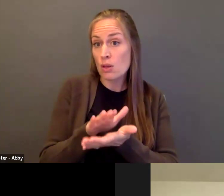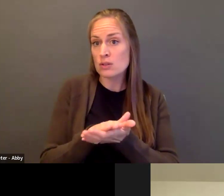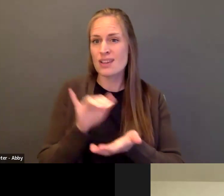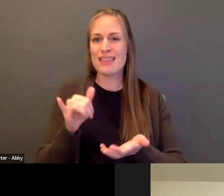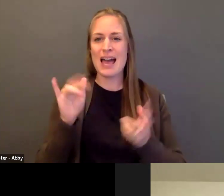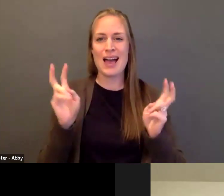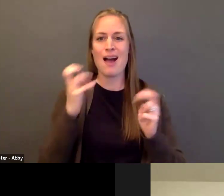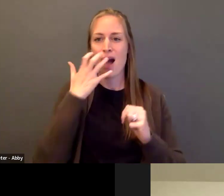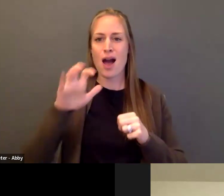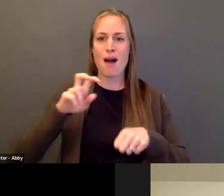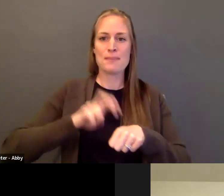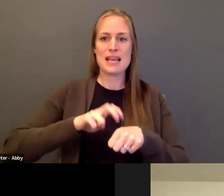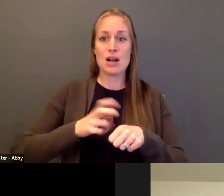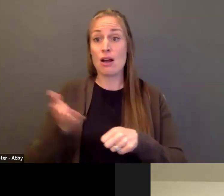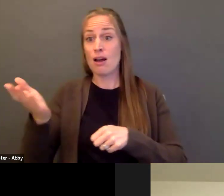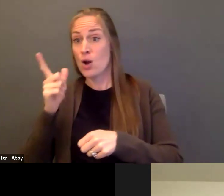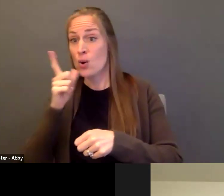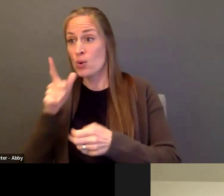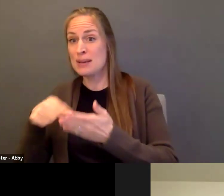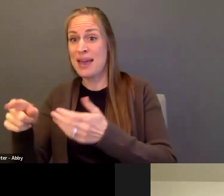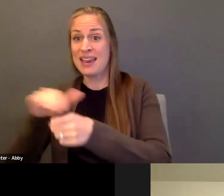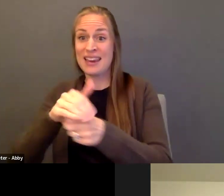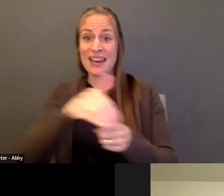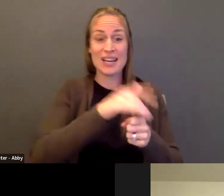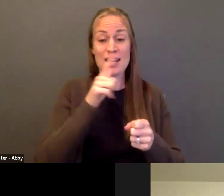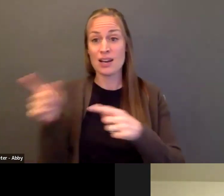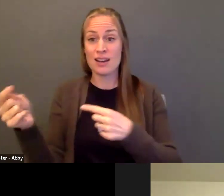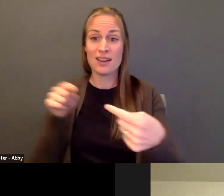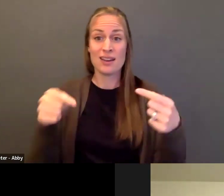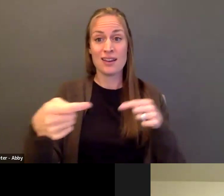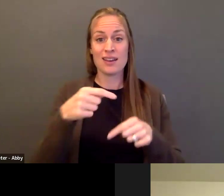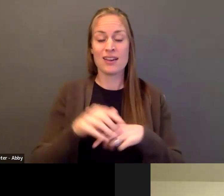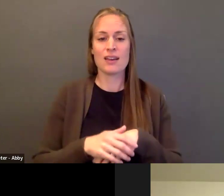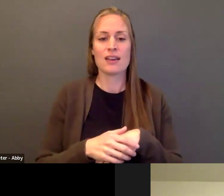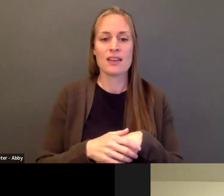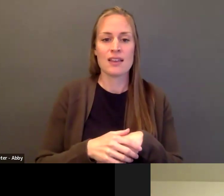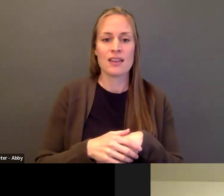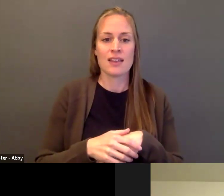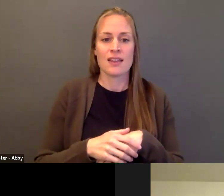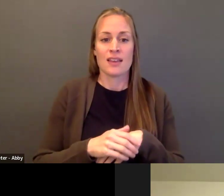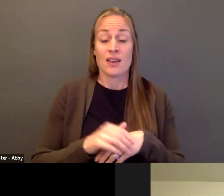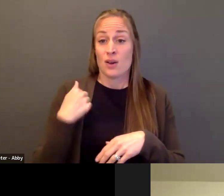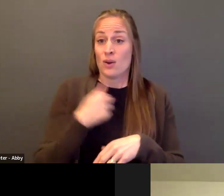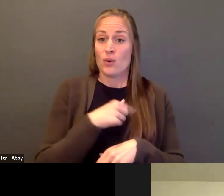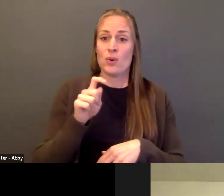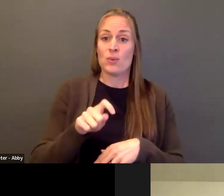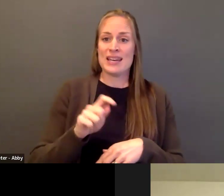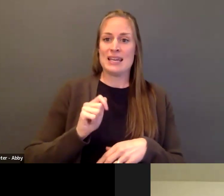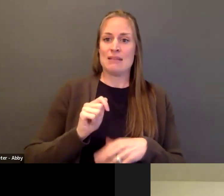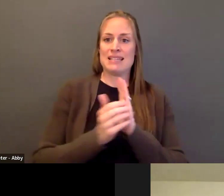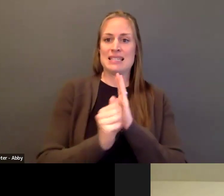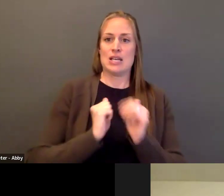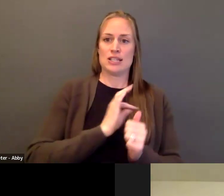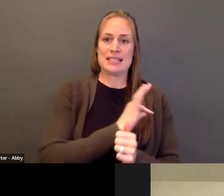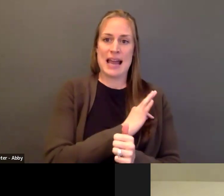this. Needs are exceeding what families can do. We need skilled staff and a lot of understanding education around this